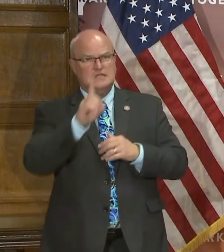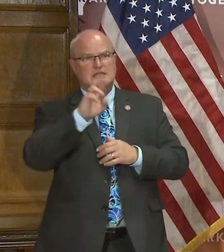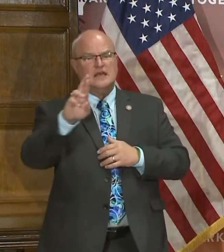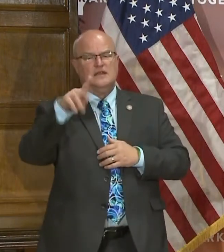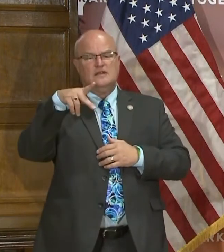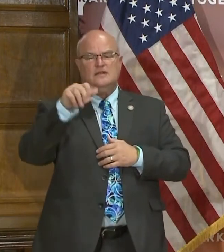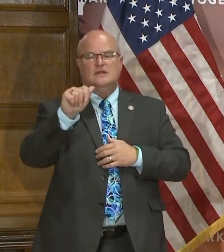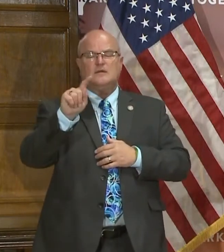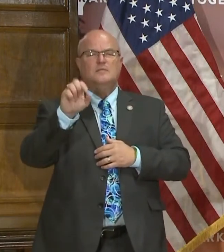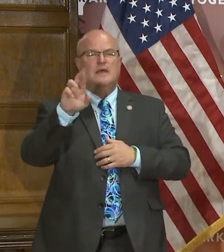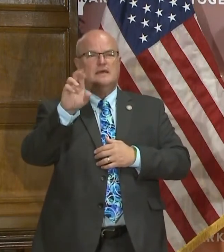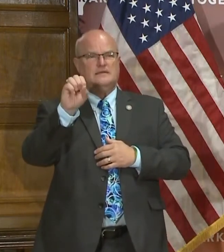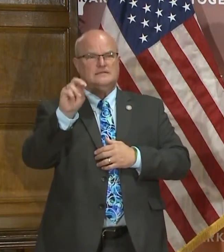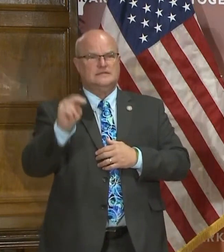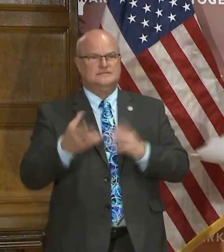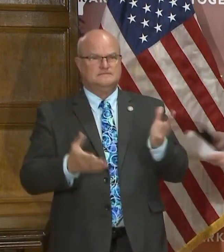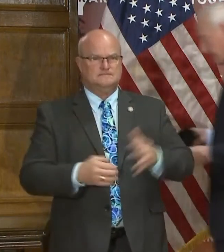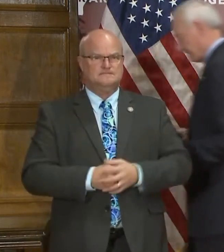Patterson.